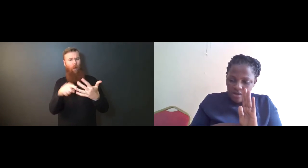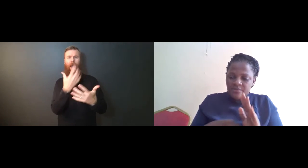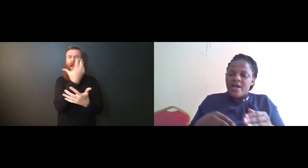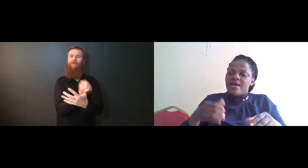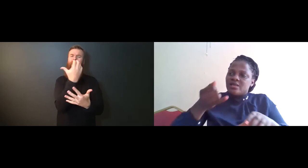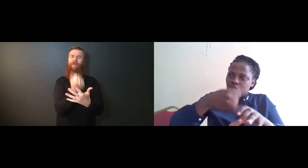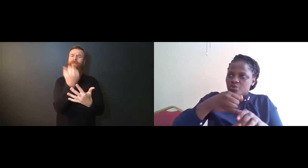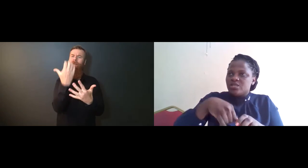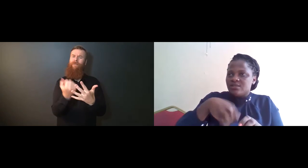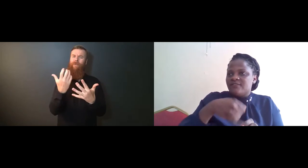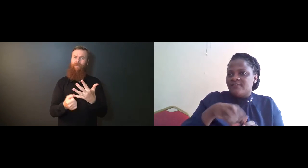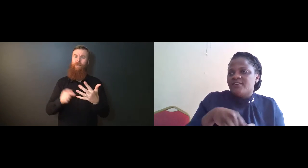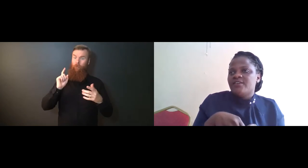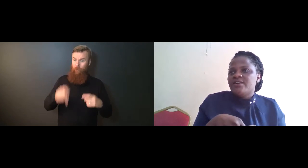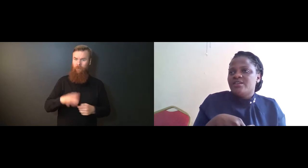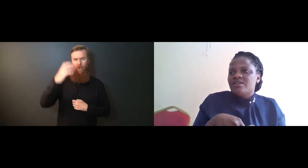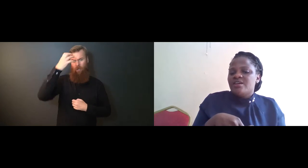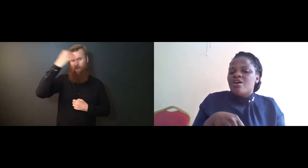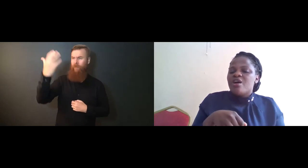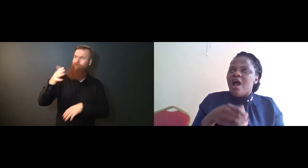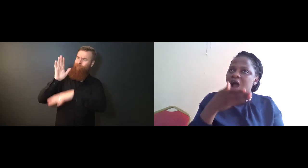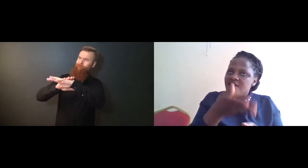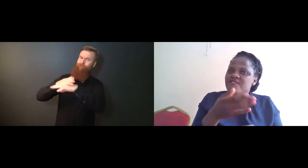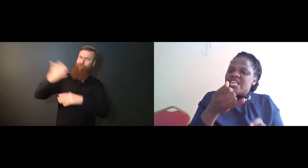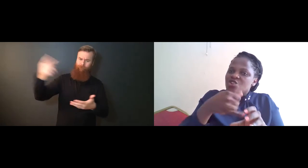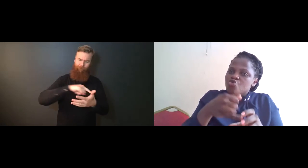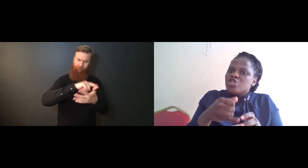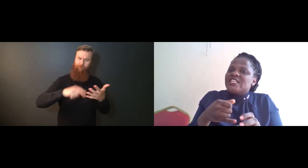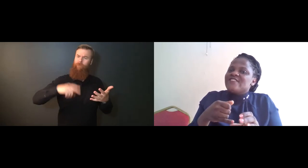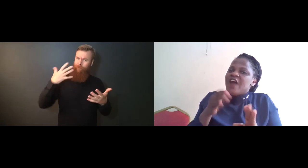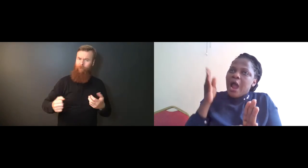see that all the programs are inclusive in nature.